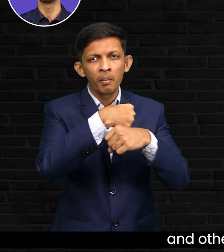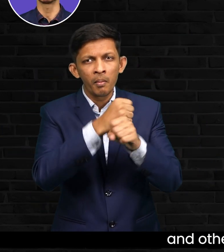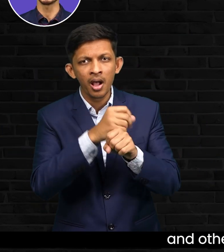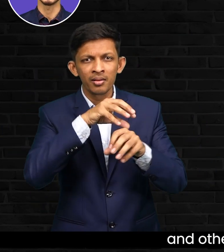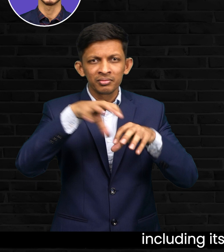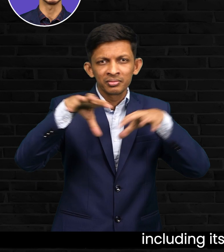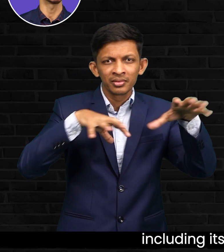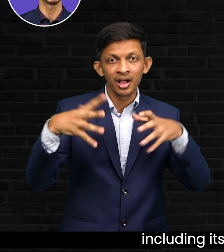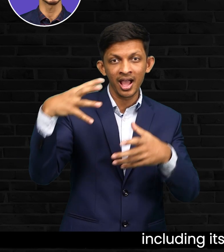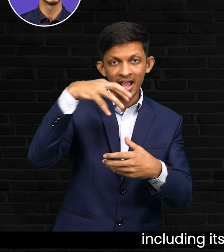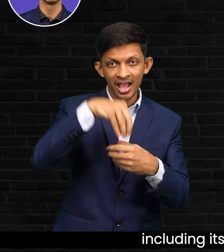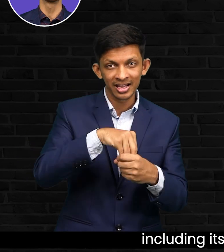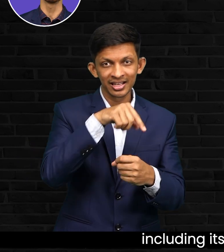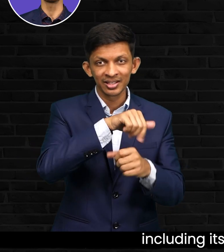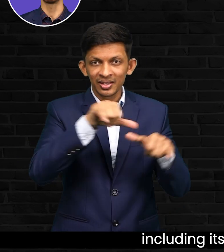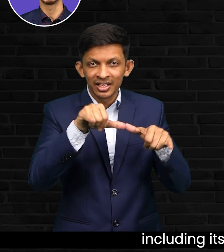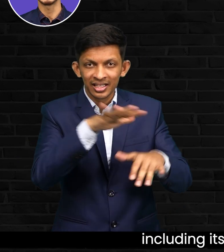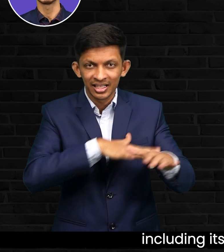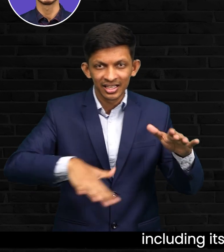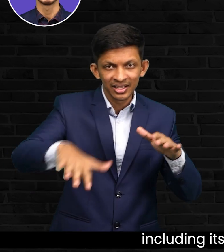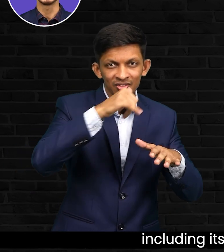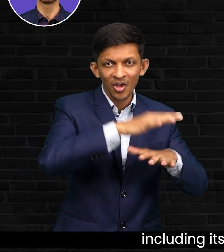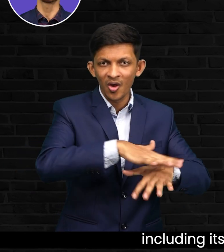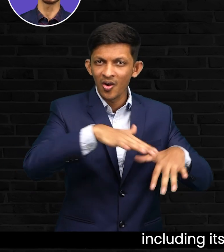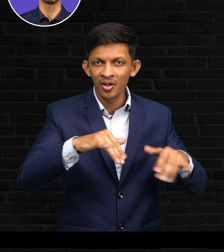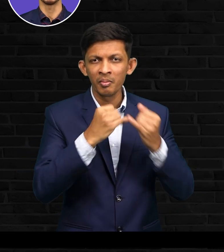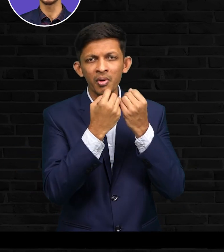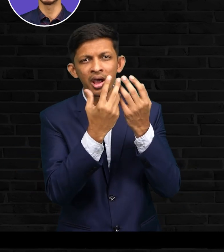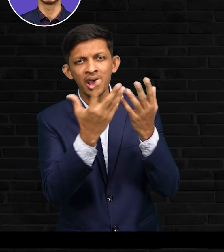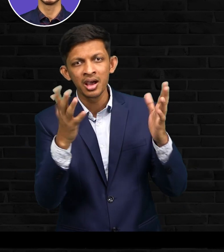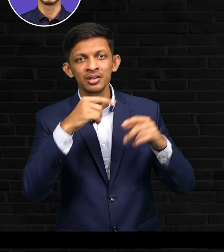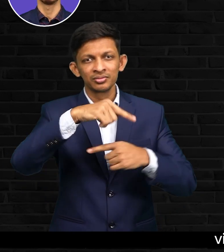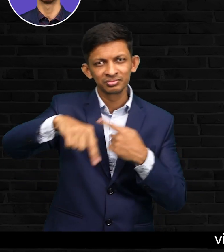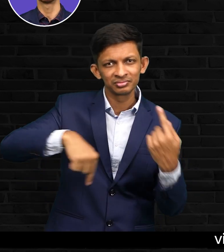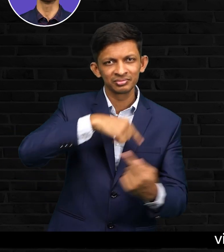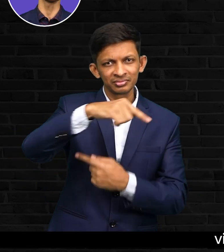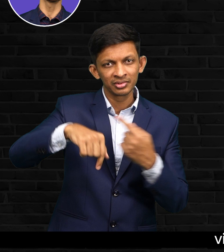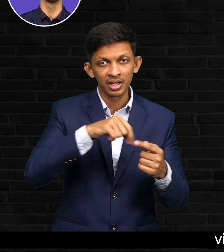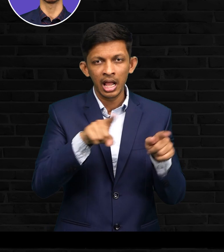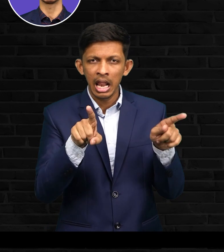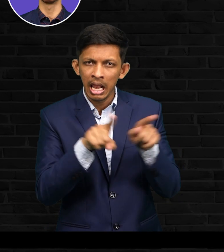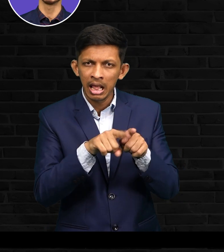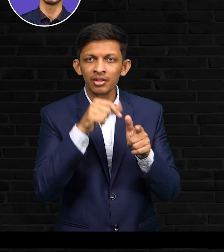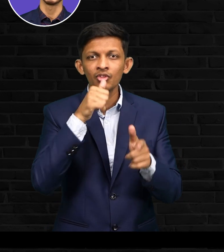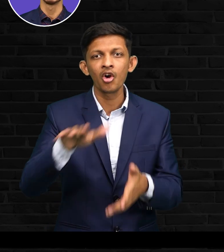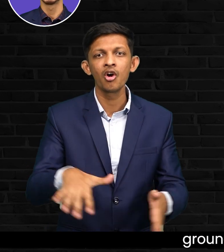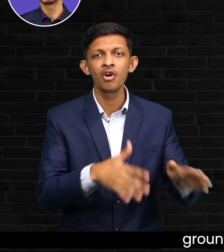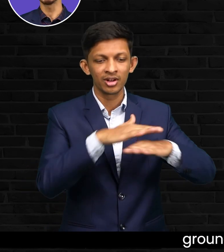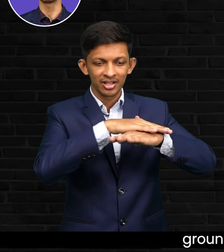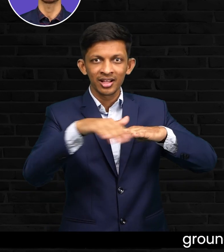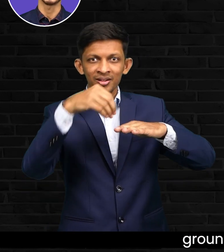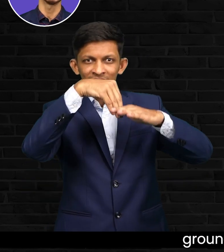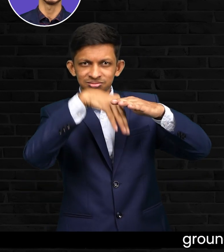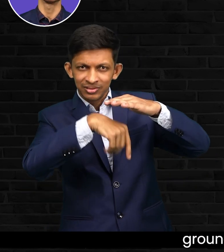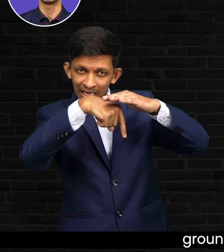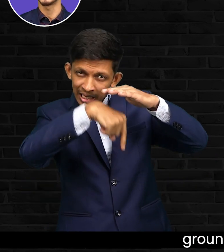of precipitation, including its flow from land into the sea or oceans via several routes like river,